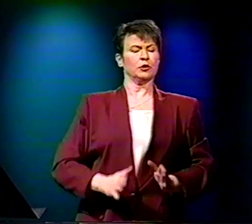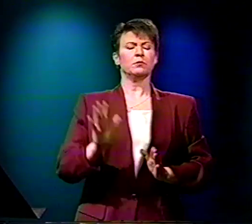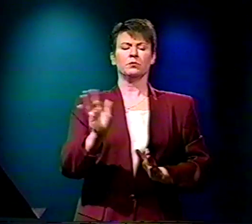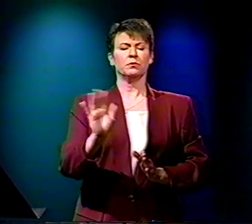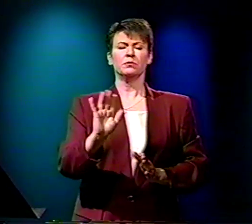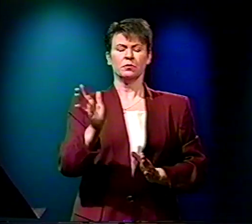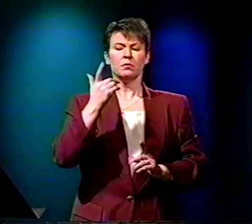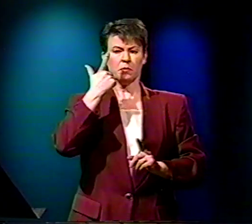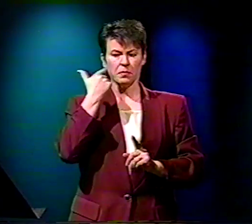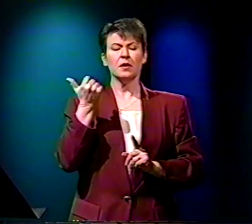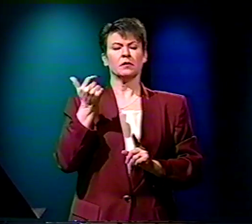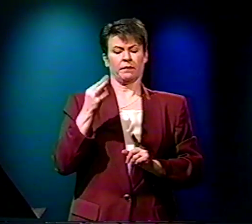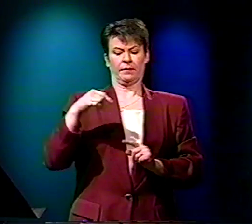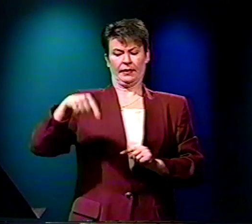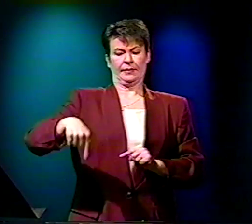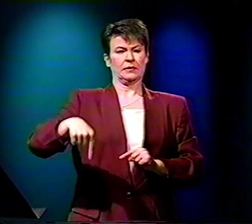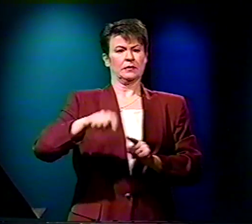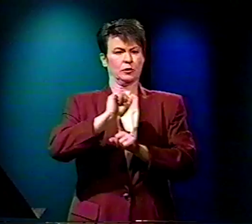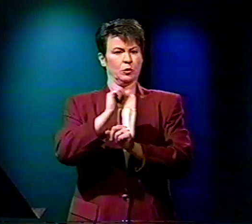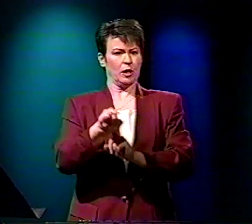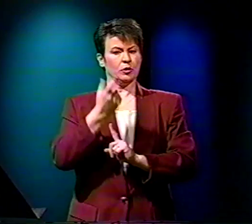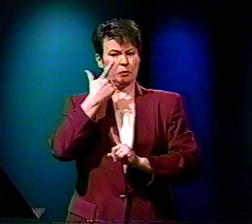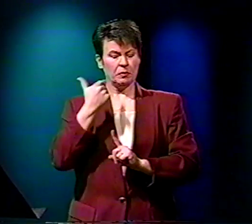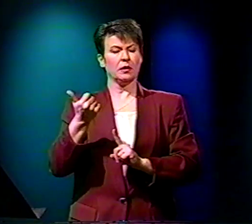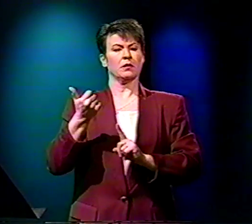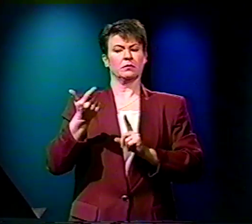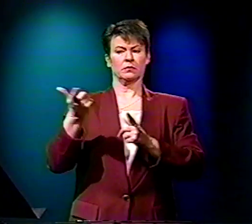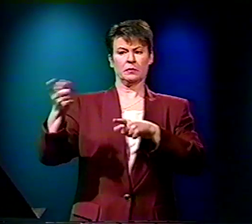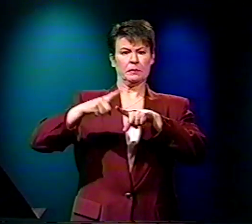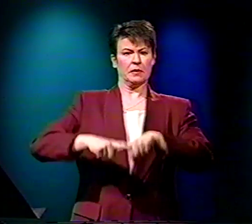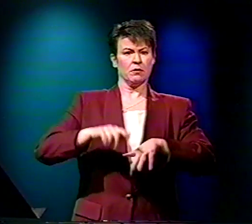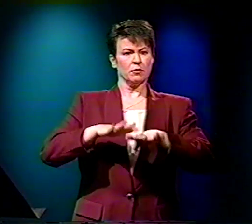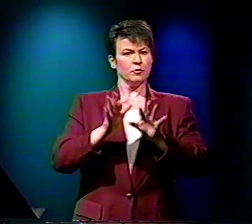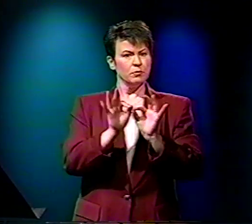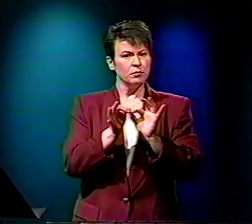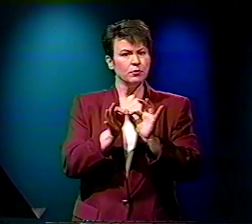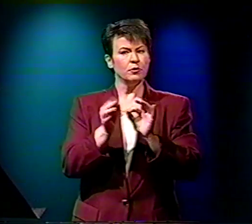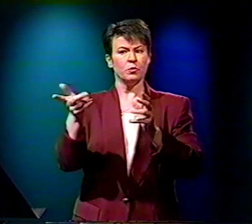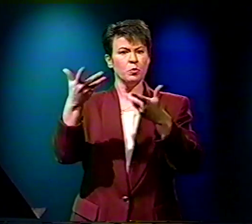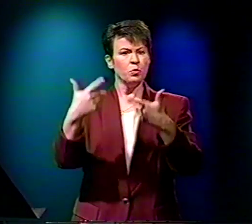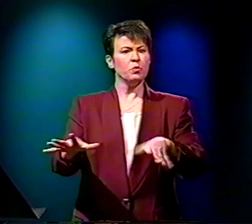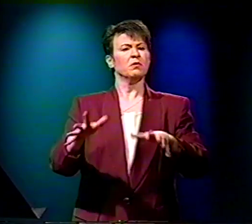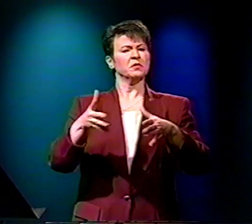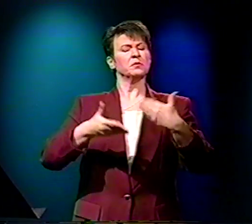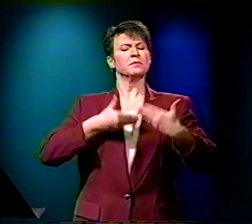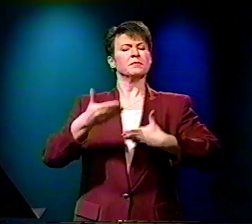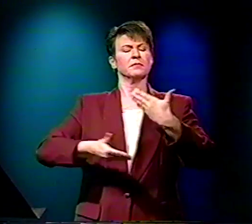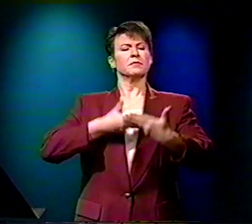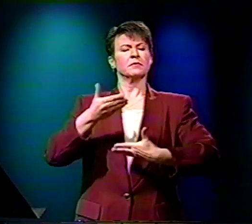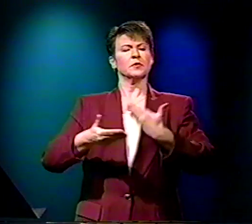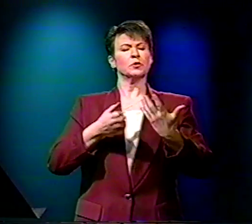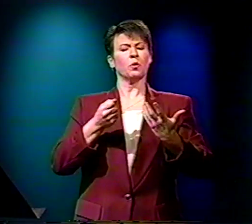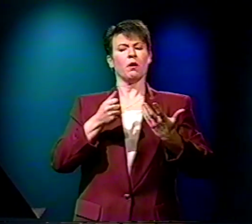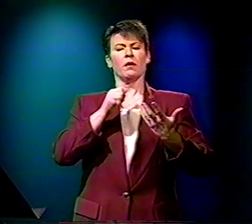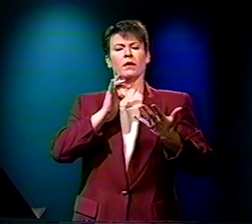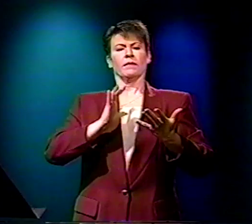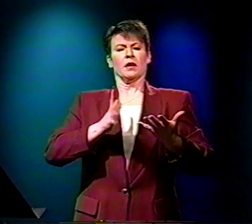mean them, the interpreter, as an individual, but rather that it's the situation and the fact that they're having to depend on an interpreter. And